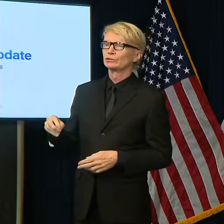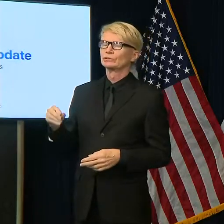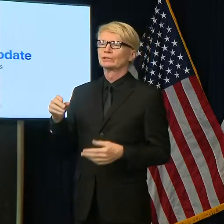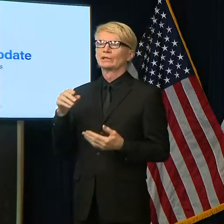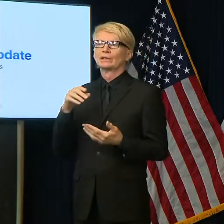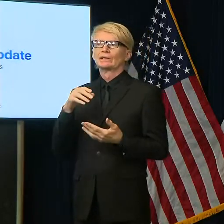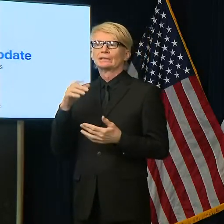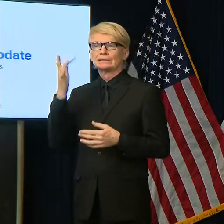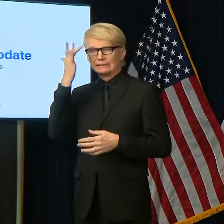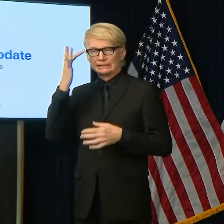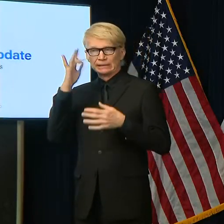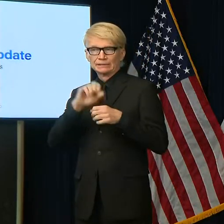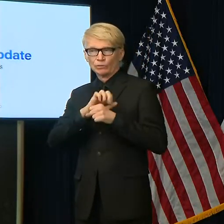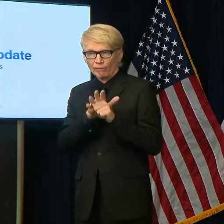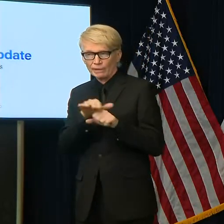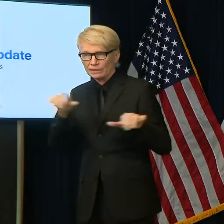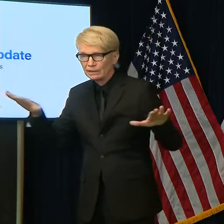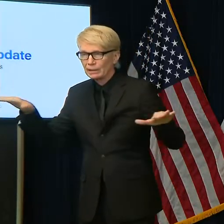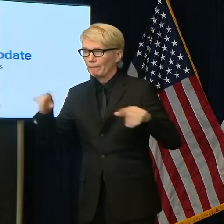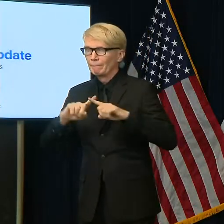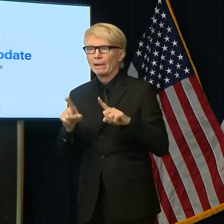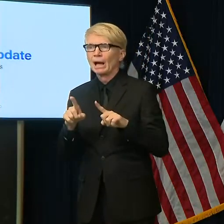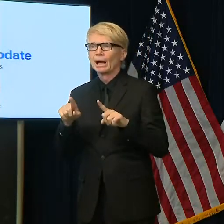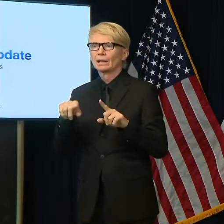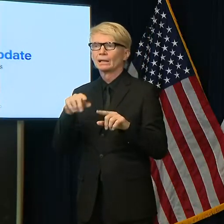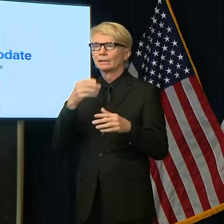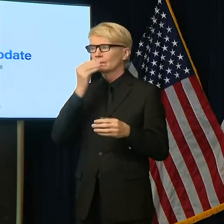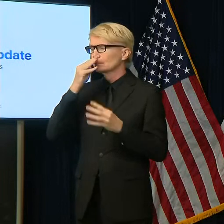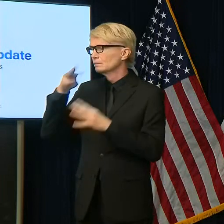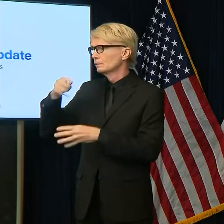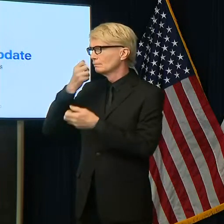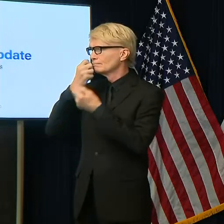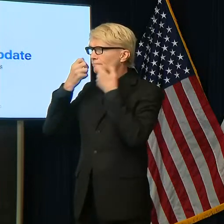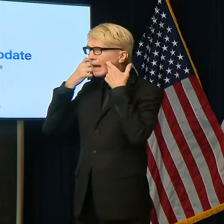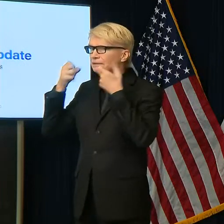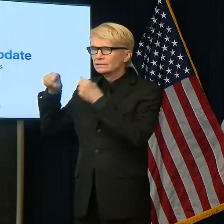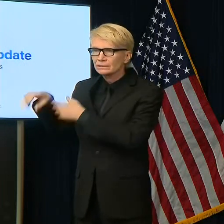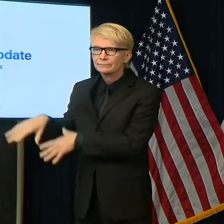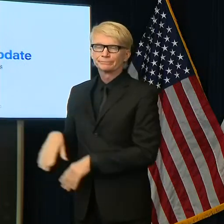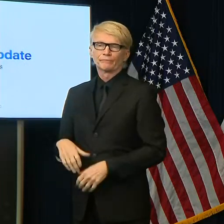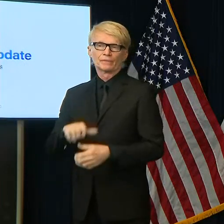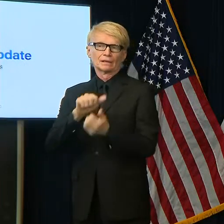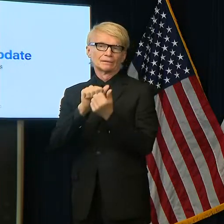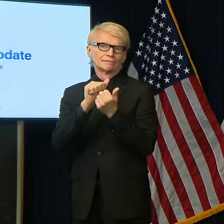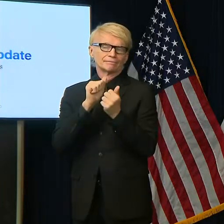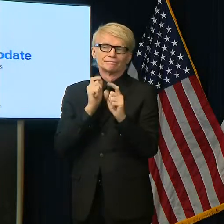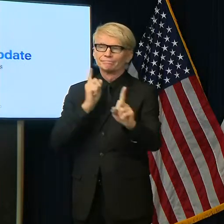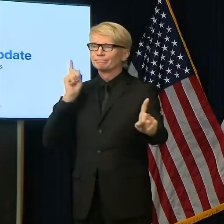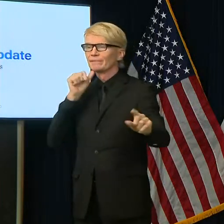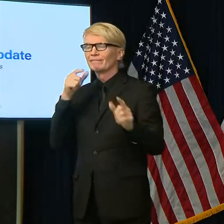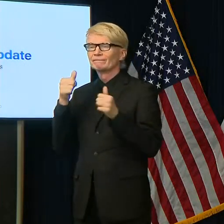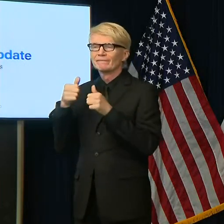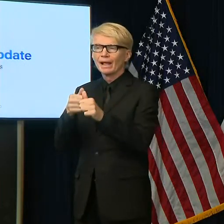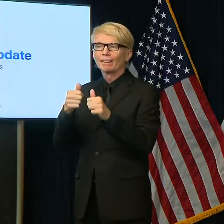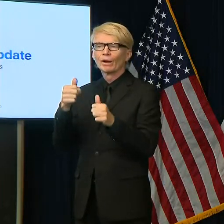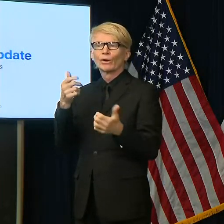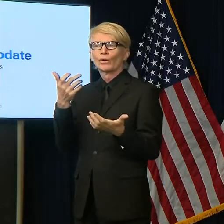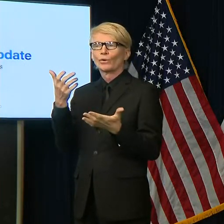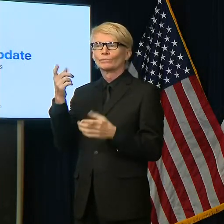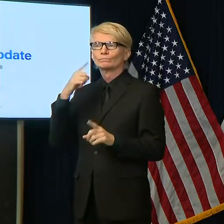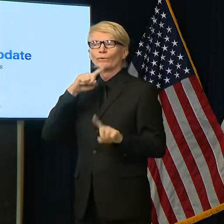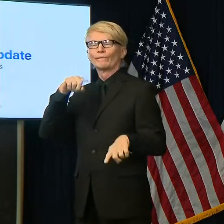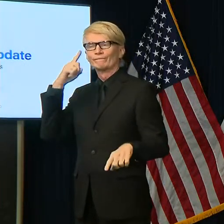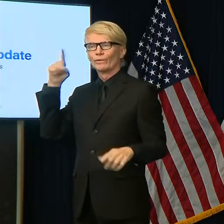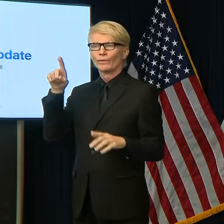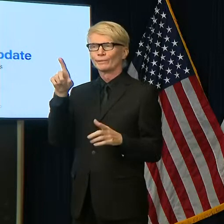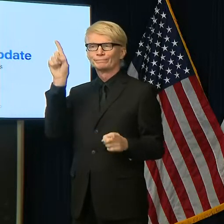and following any of the mitigations. These things can happen, and I think most importantly, the question